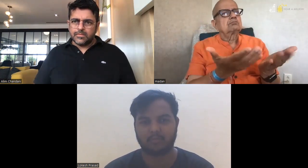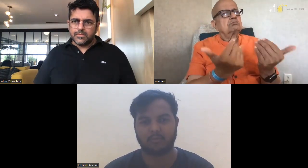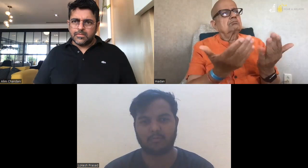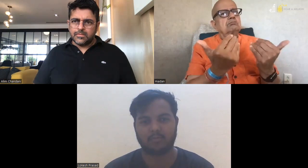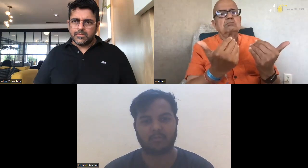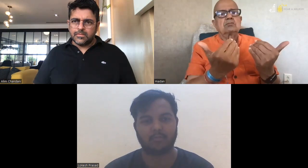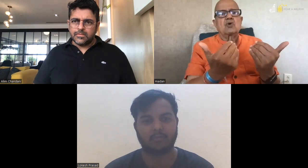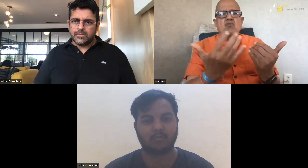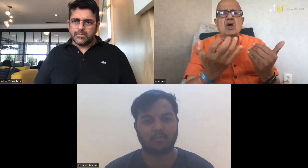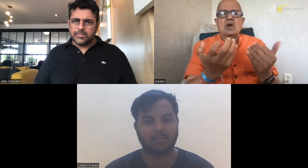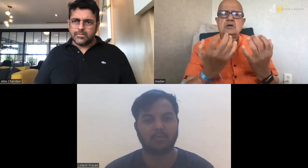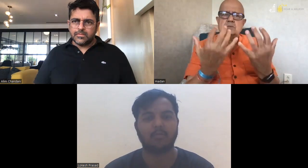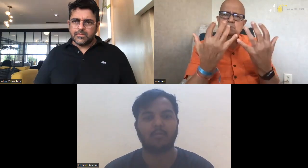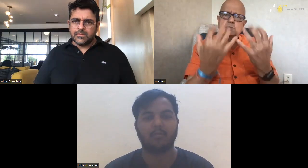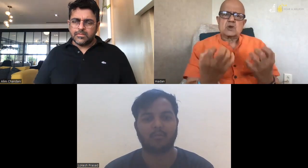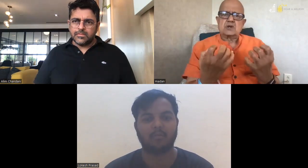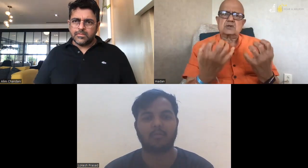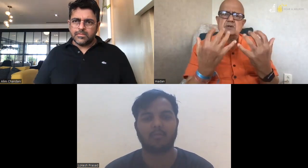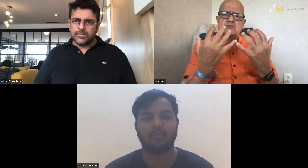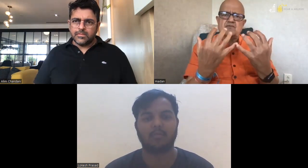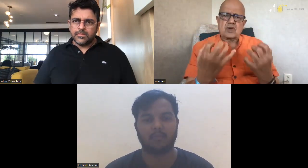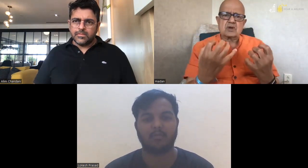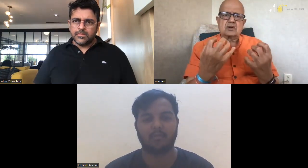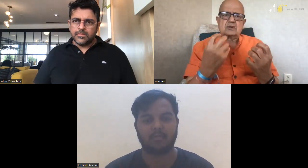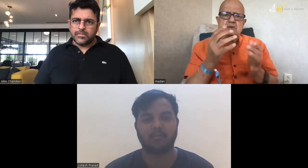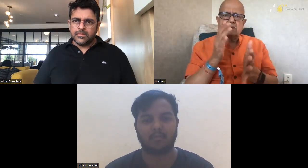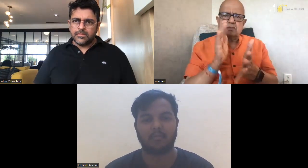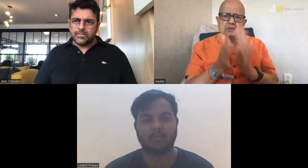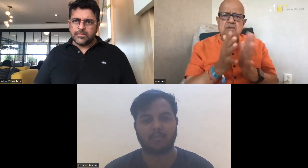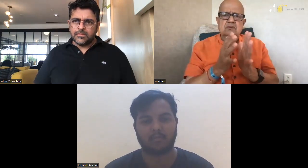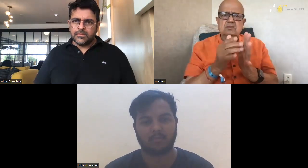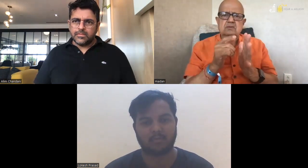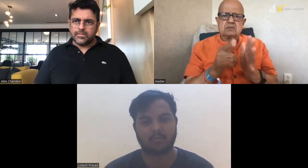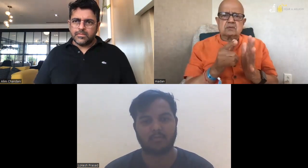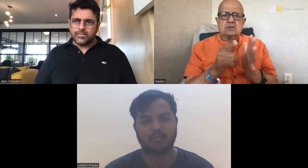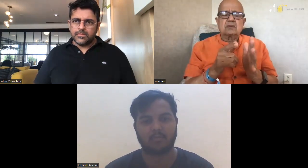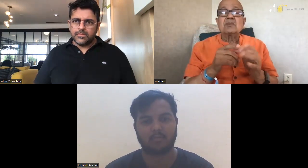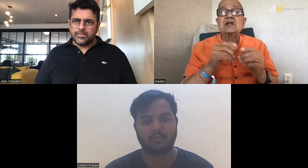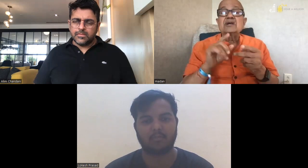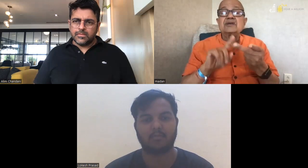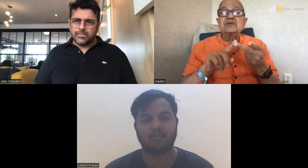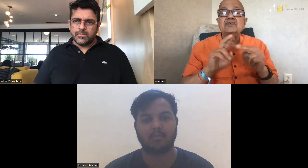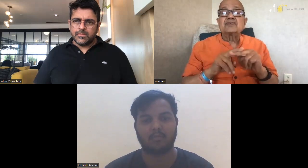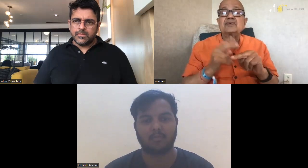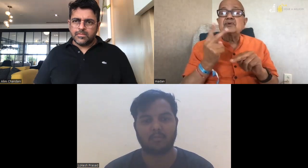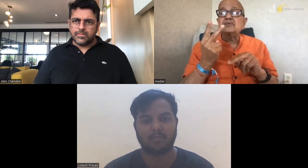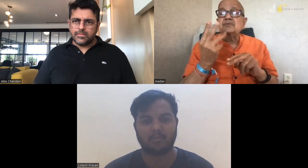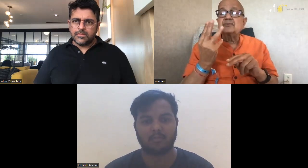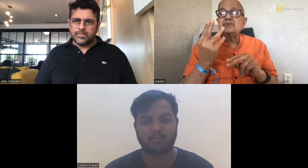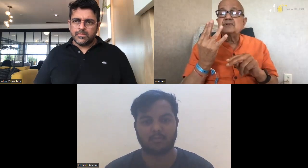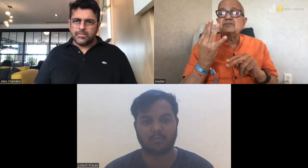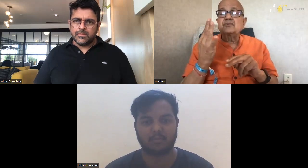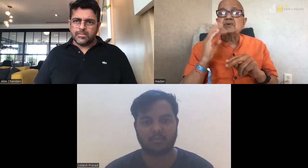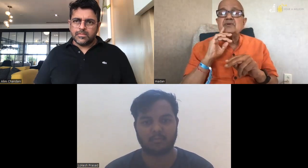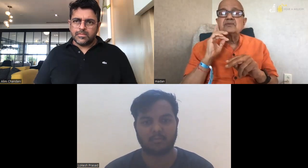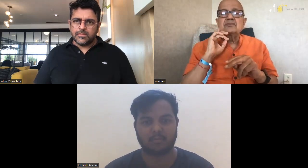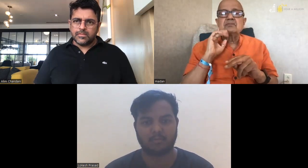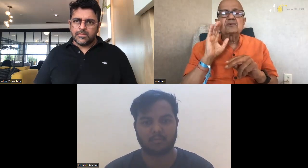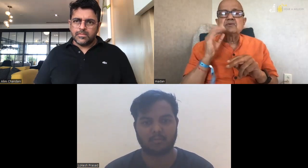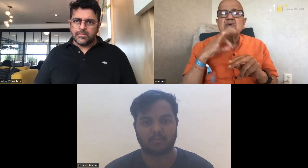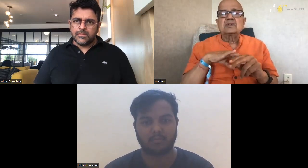Akansha. Okay. So my question is that we're talking about deaf history here, and